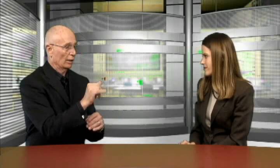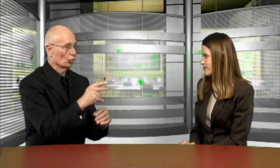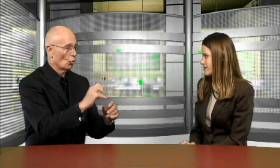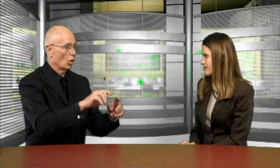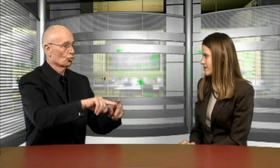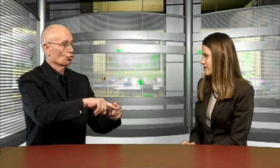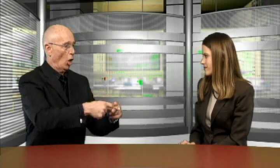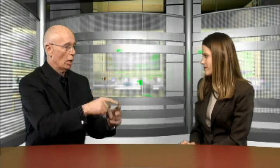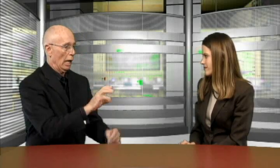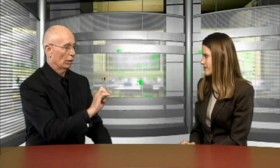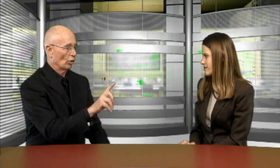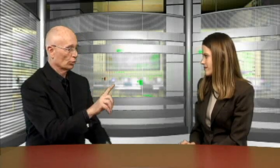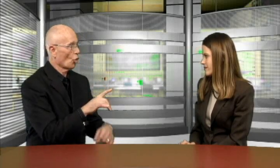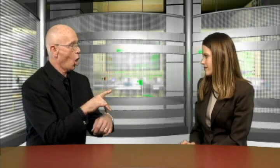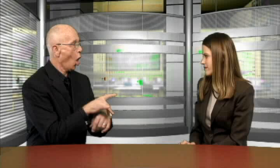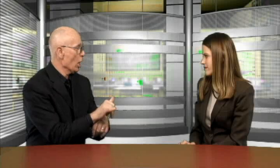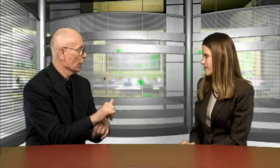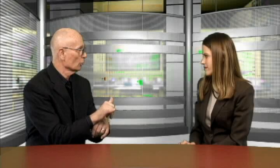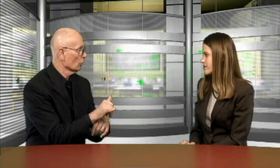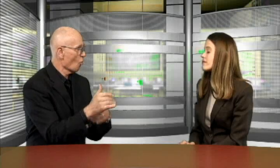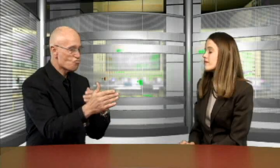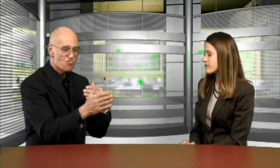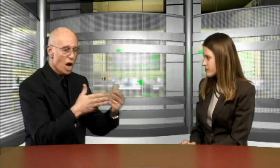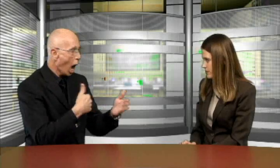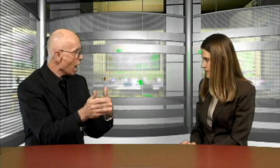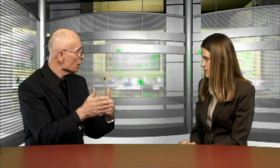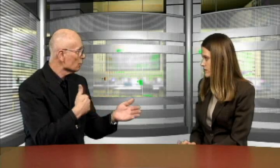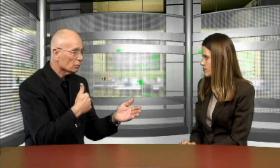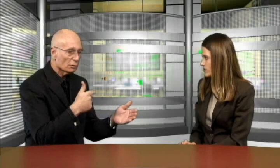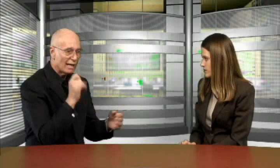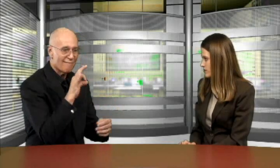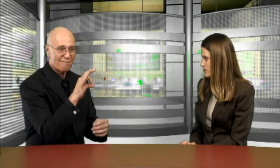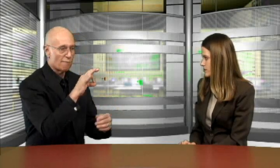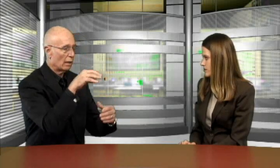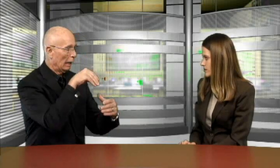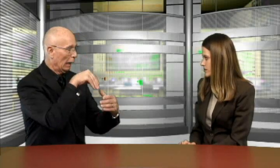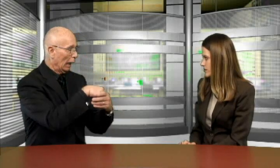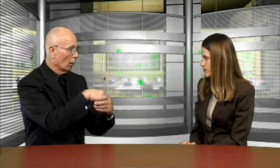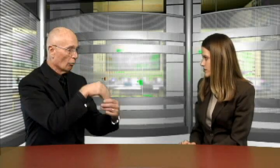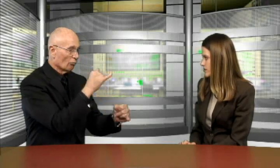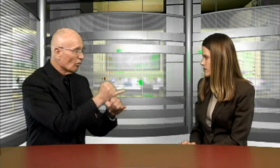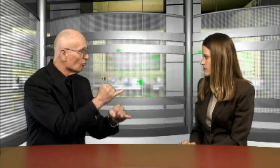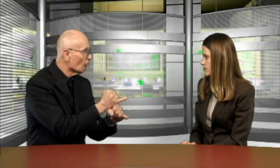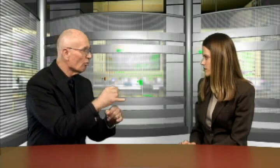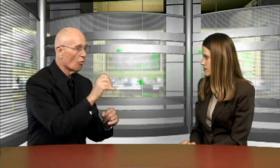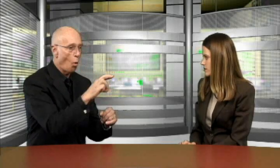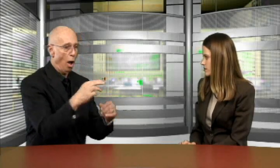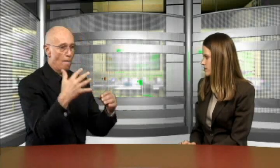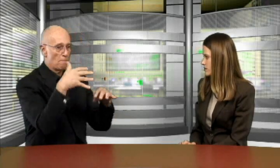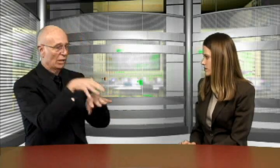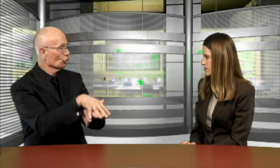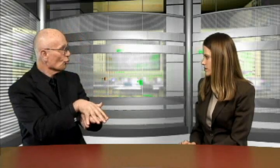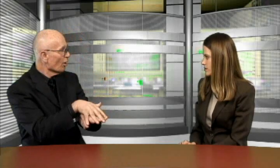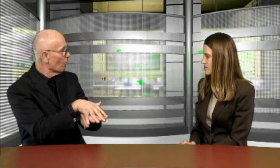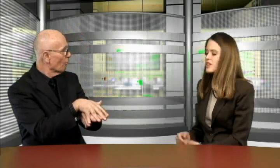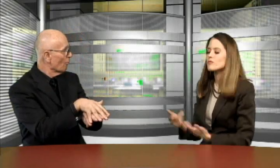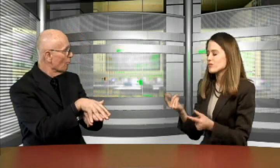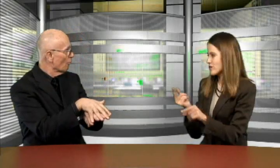the important thing, is to start education early, number one, regardless of whether it's in a residential setting